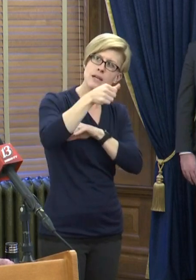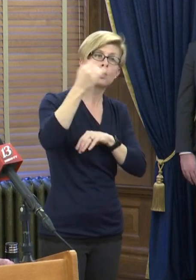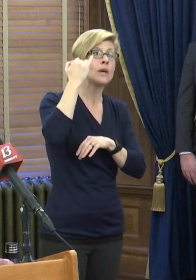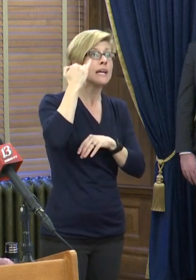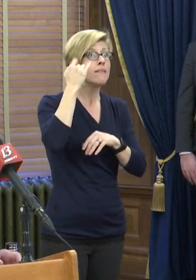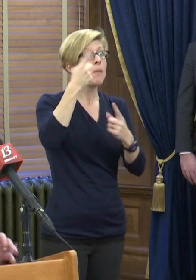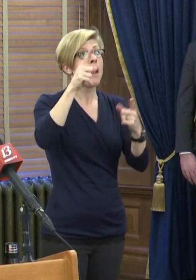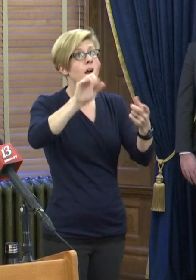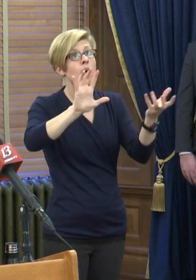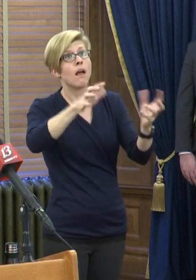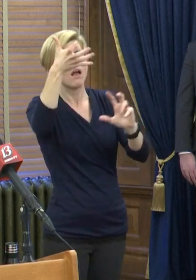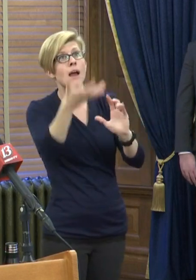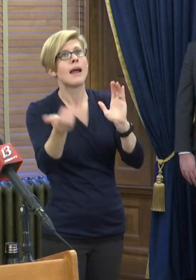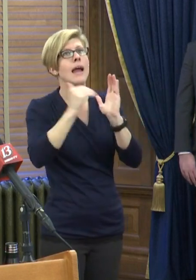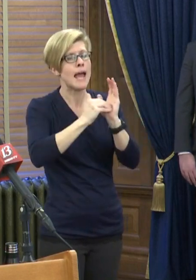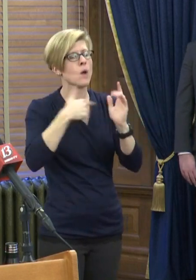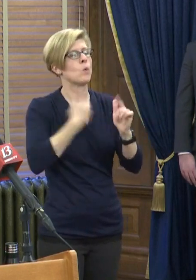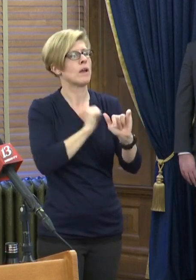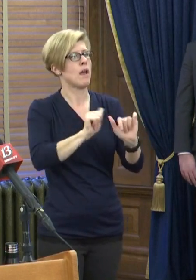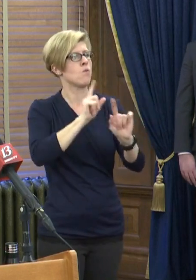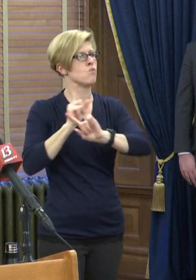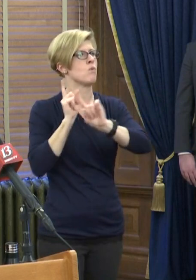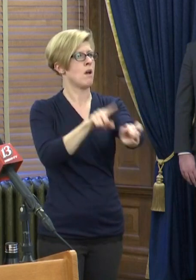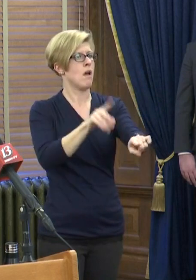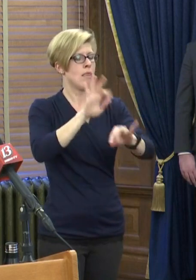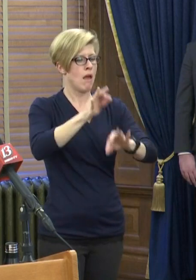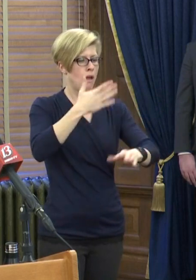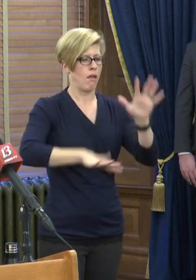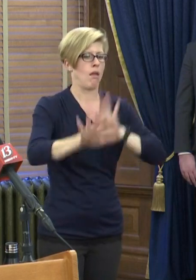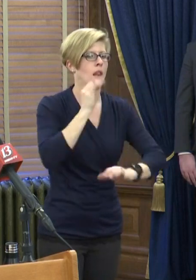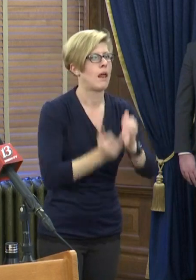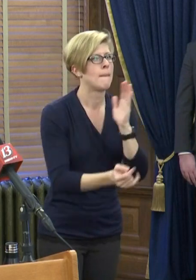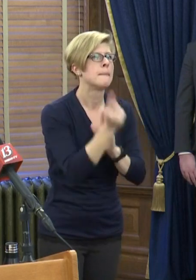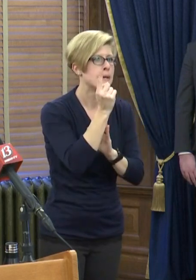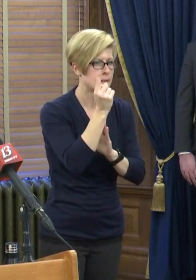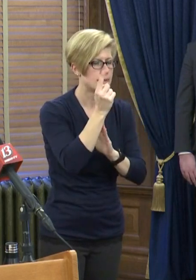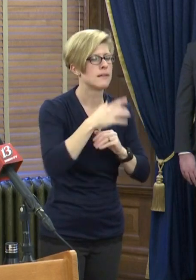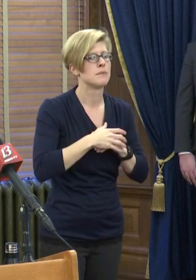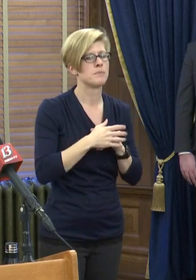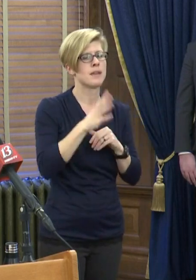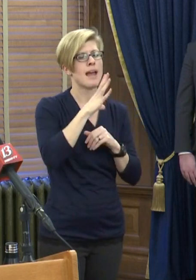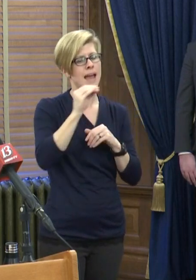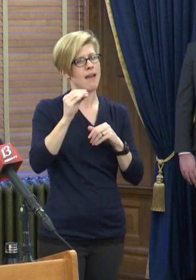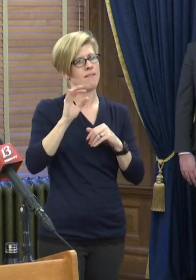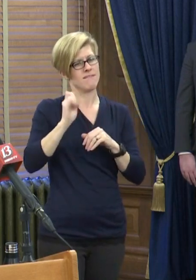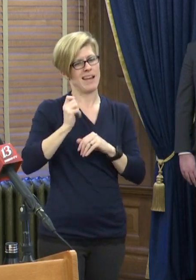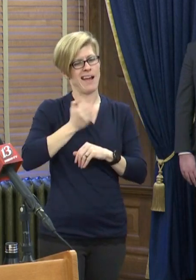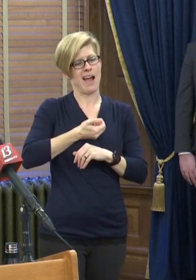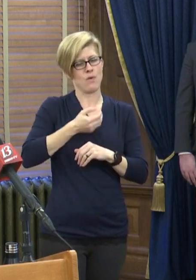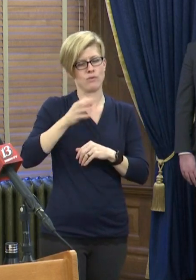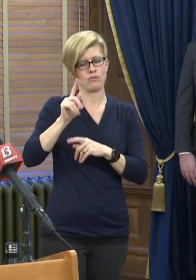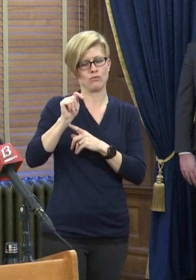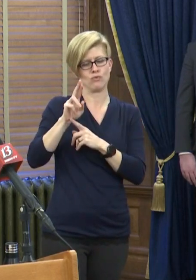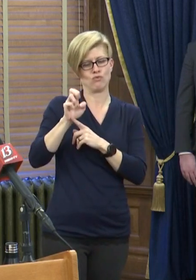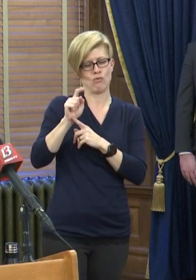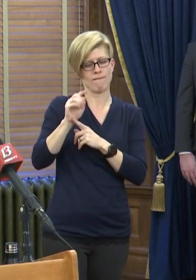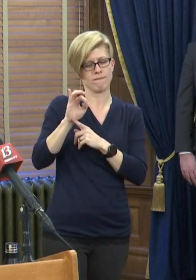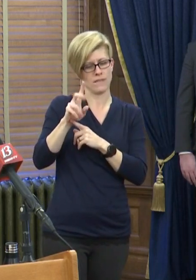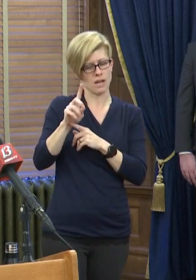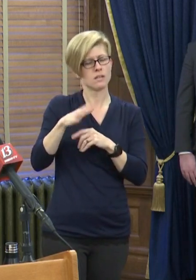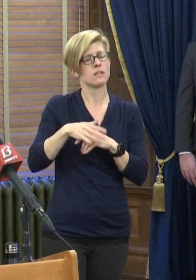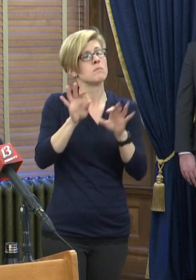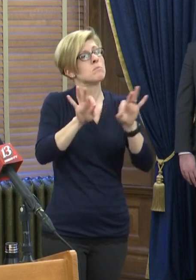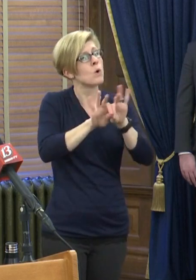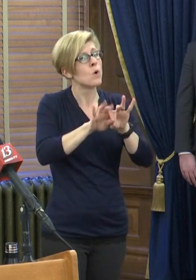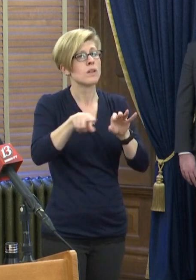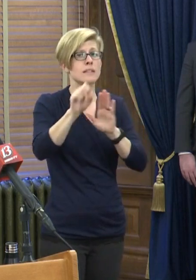crisis, and solvency relief for the state's unemployment trust fund. It is imperative that states receive the